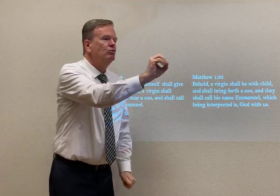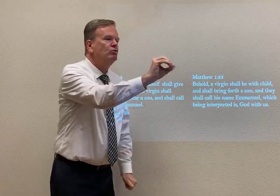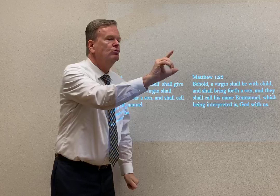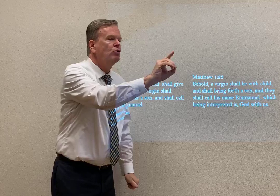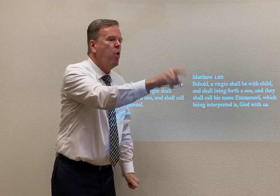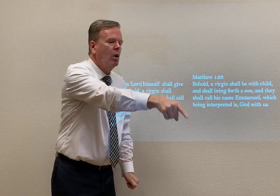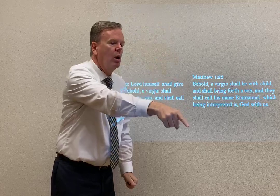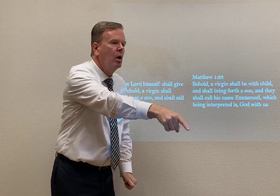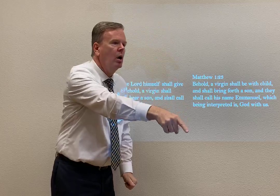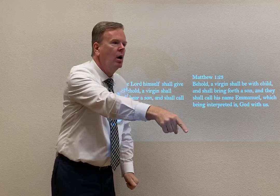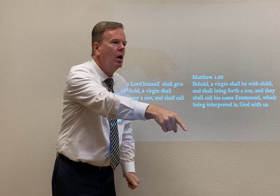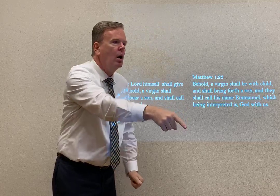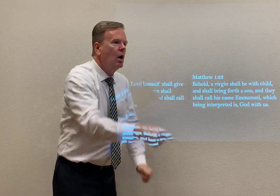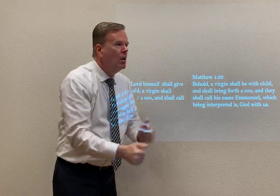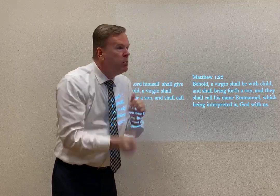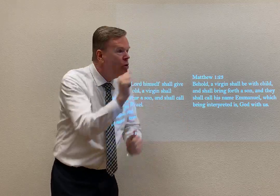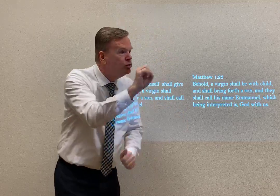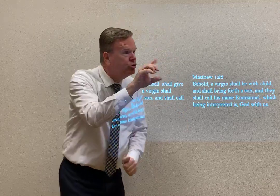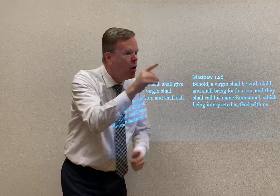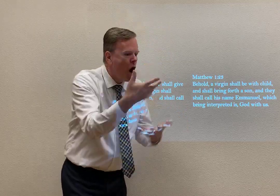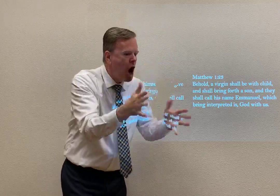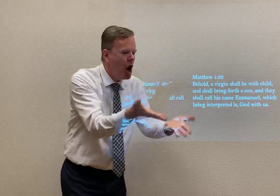proven. This book is the most sold book in history.